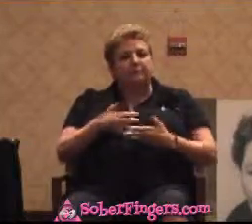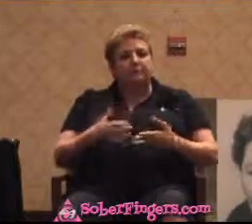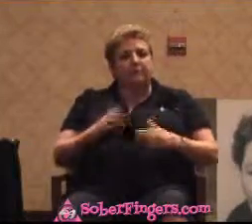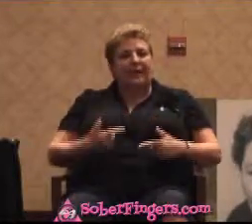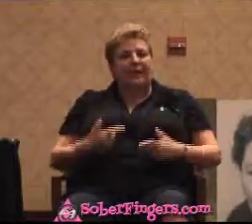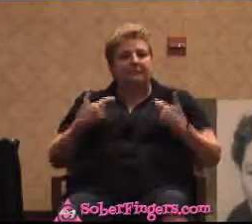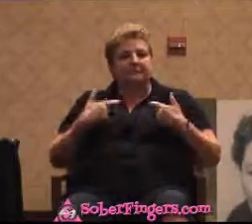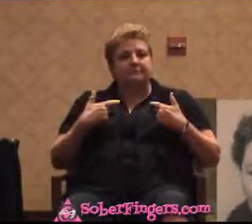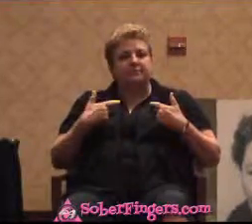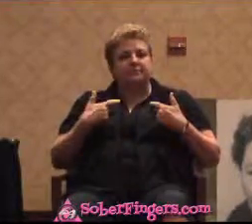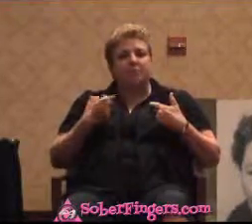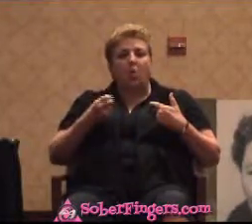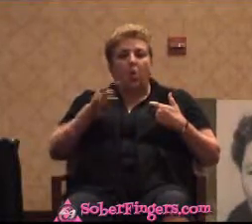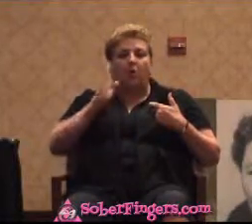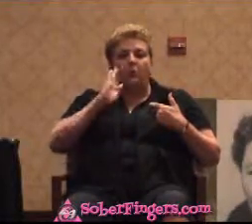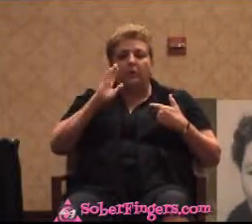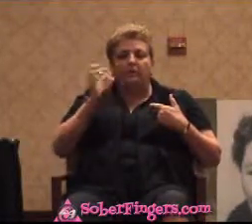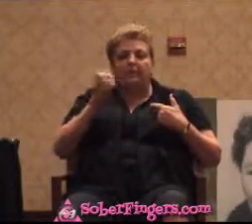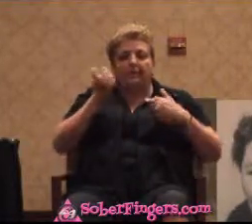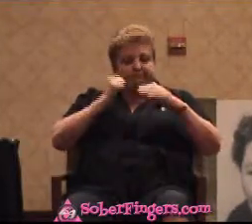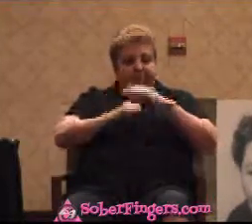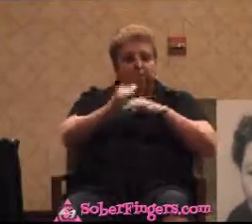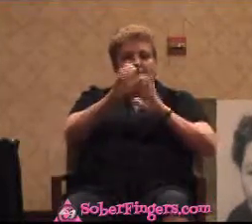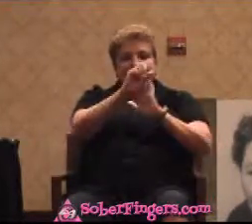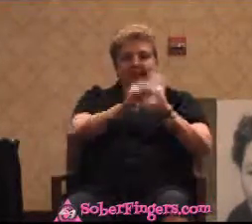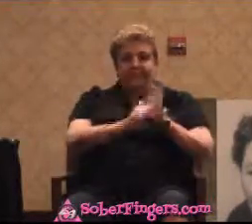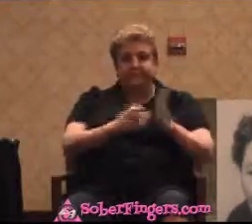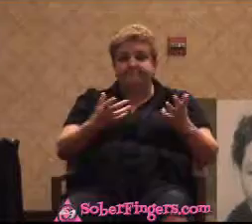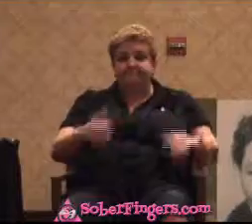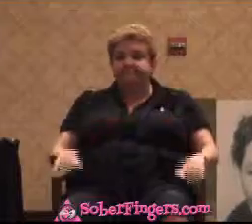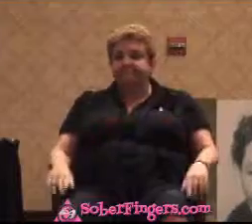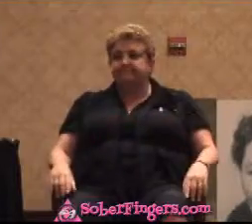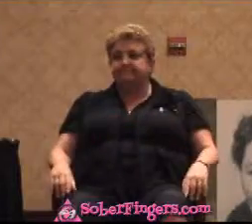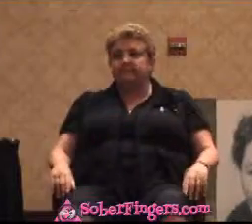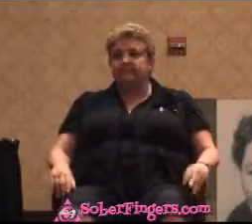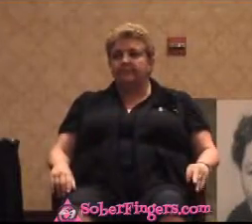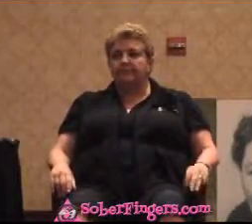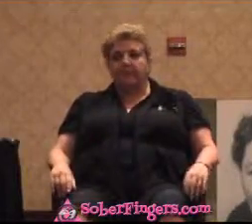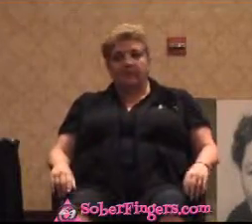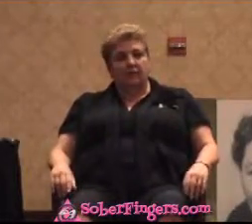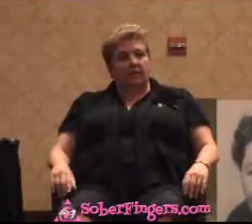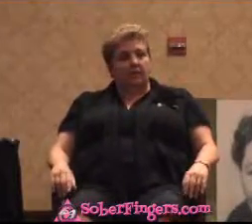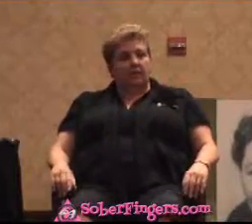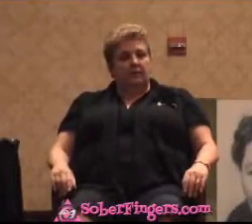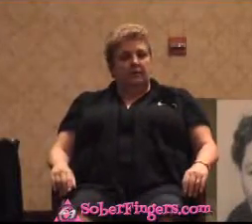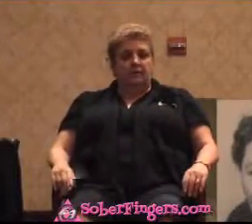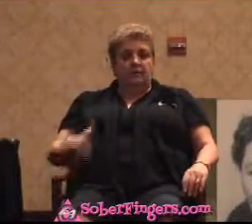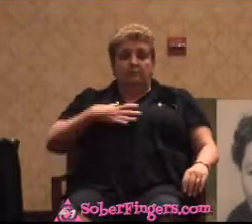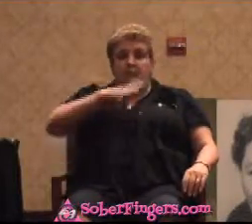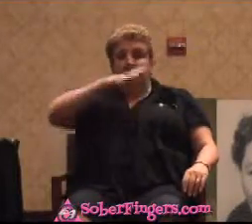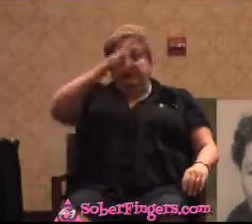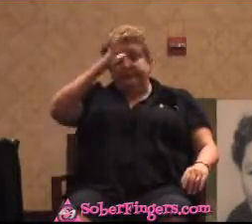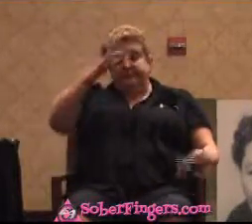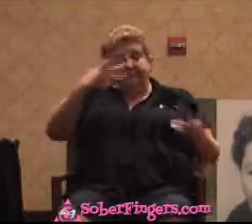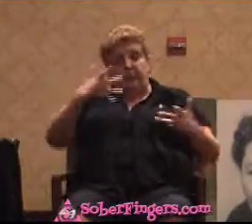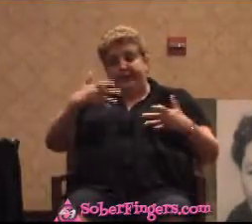or that he would become a ward of the state. So by this time, my parents had kicked me to the curb because I'm hanging out